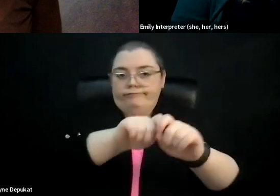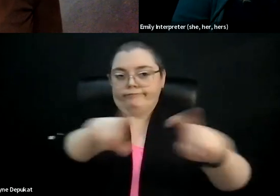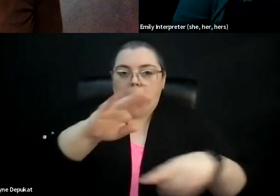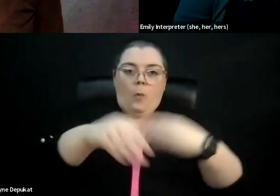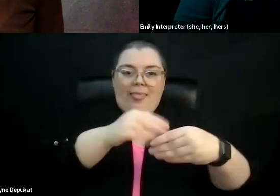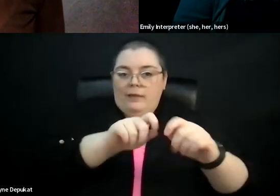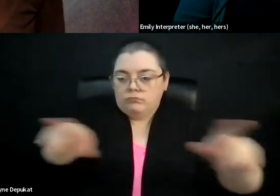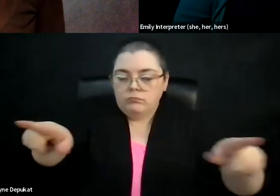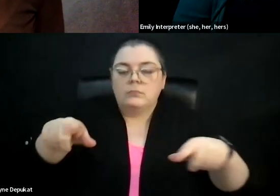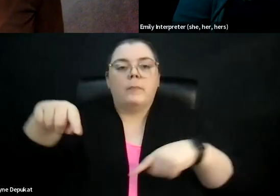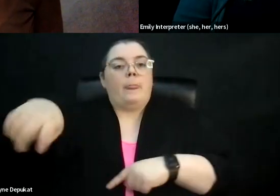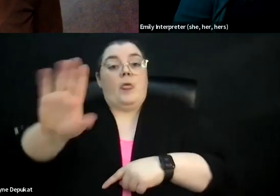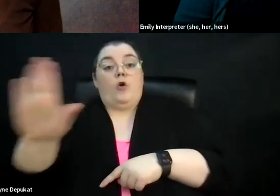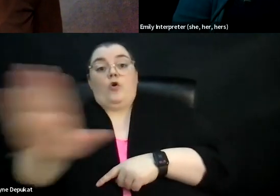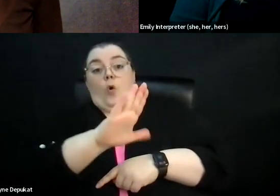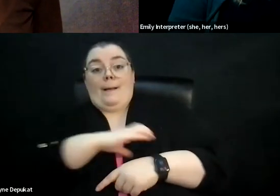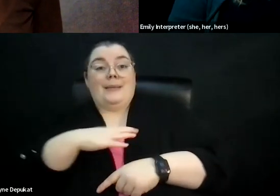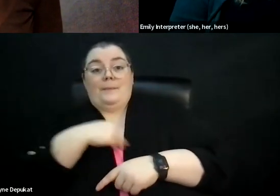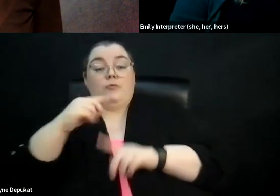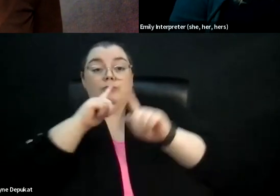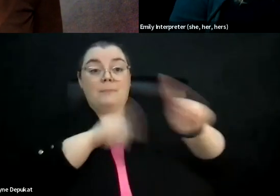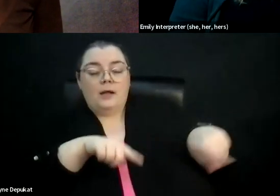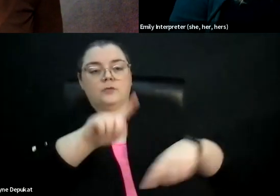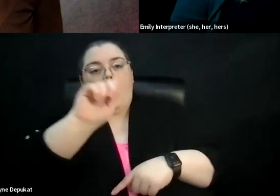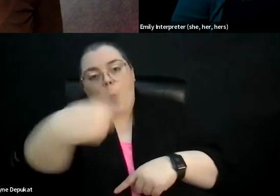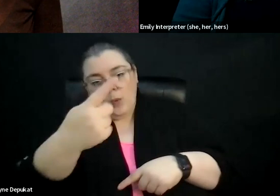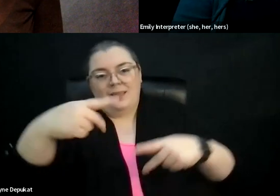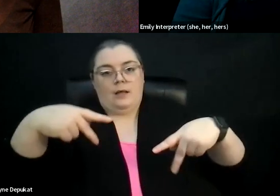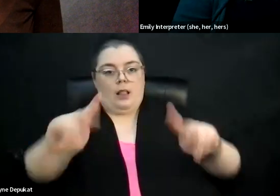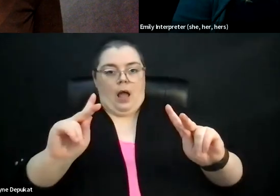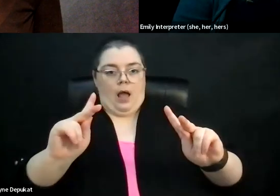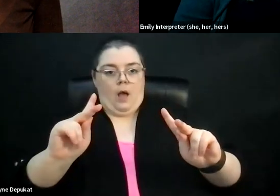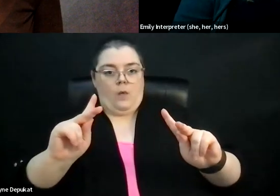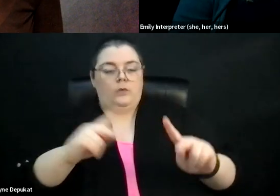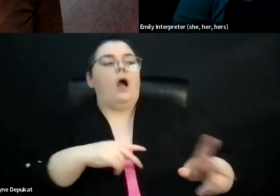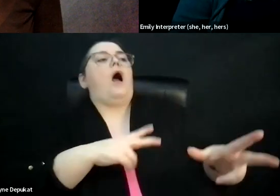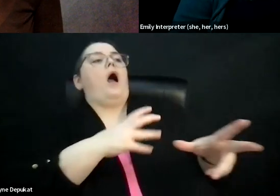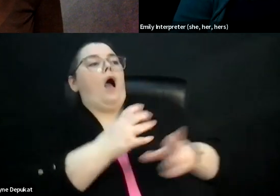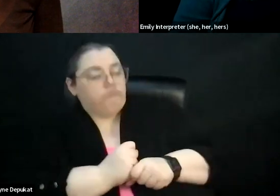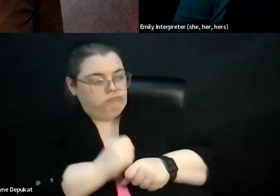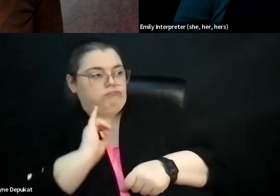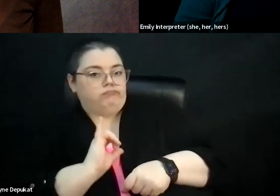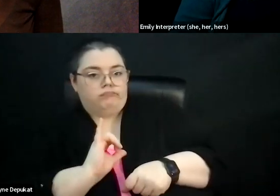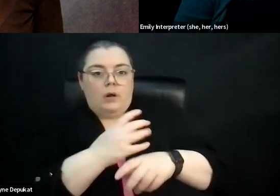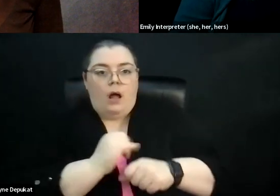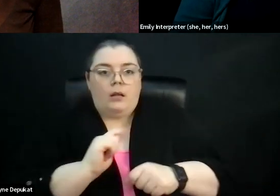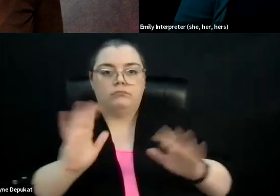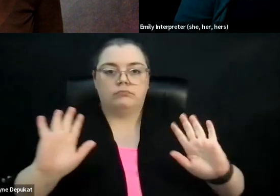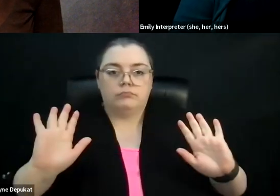email to including Ernest and Bethany, and the committee members respond, you're only allowed to respond, yep,